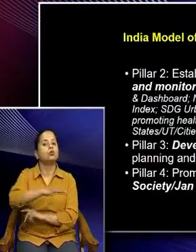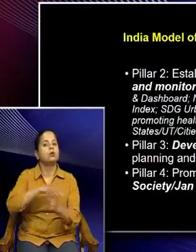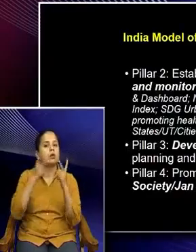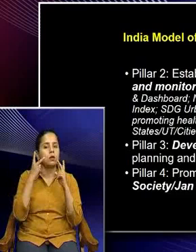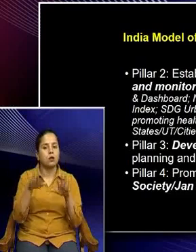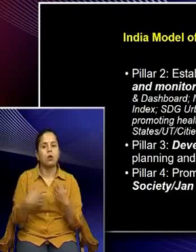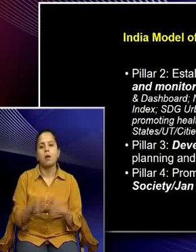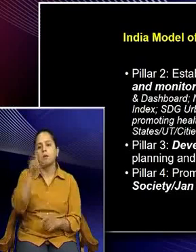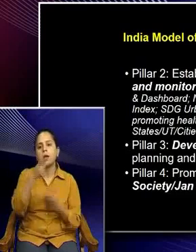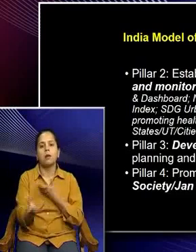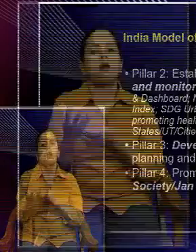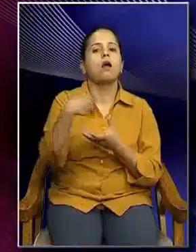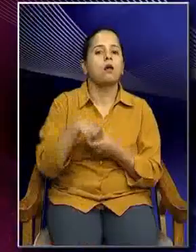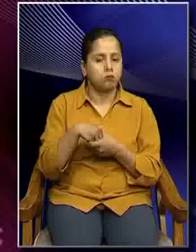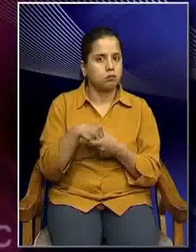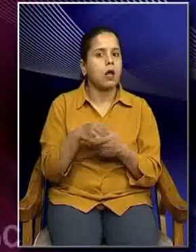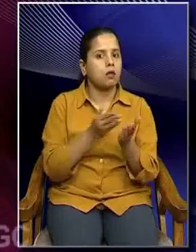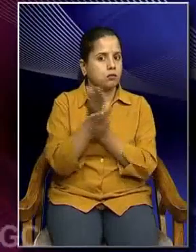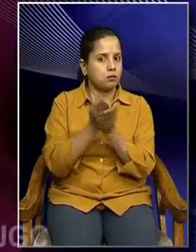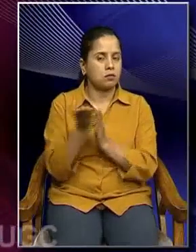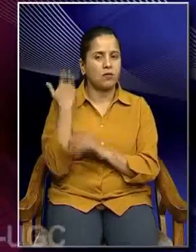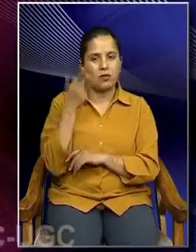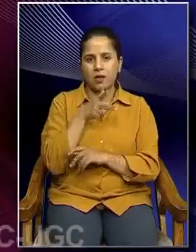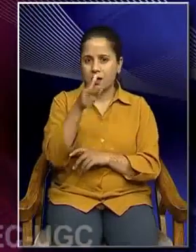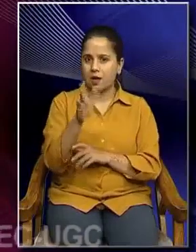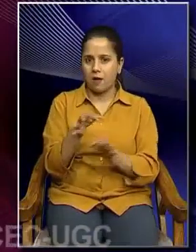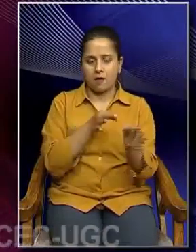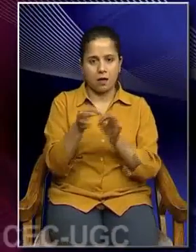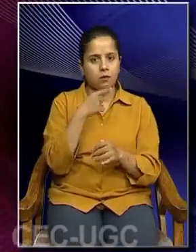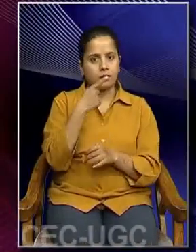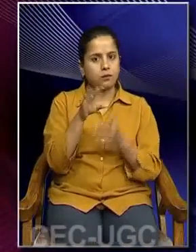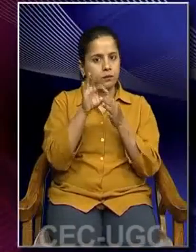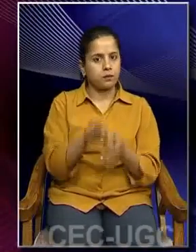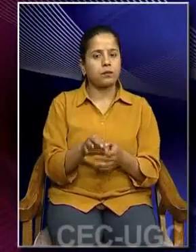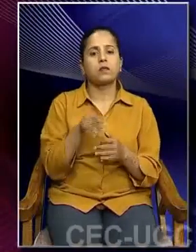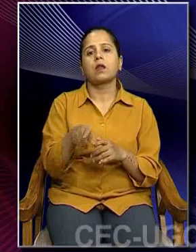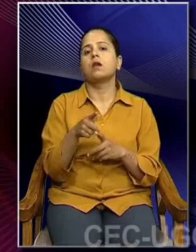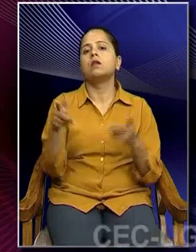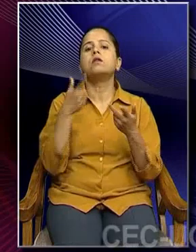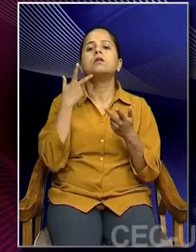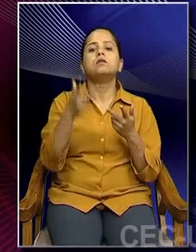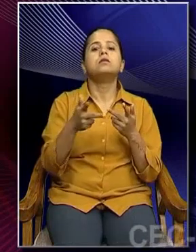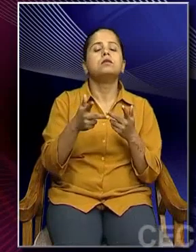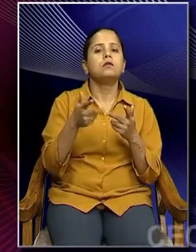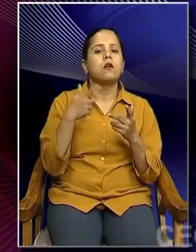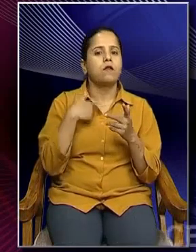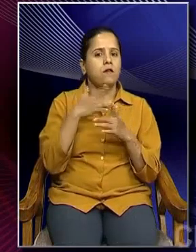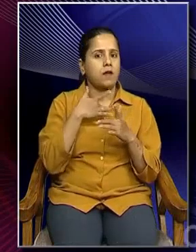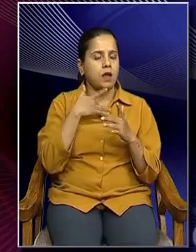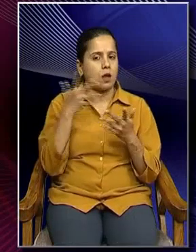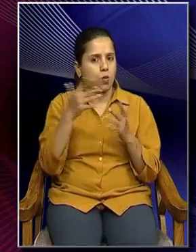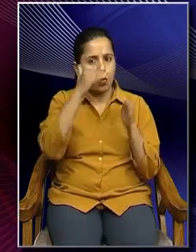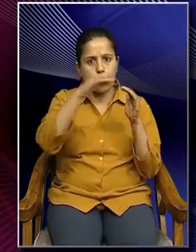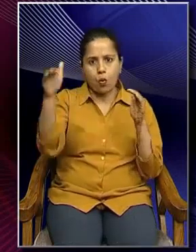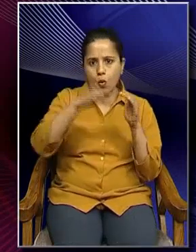Jan Bhagidari approach, which, as I was referring to, is basically horizontal collaboration. It